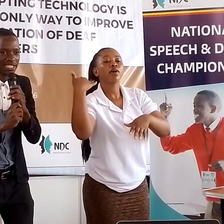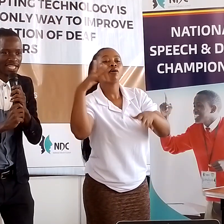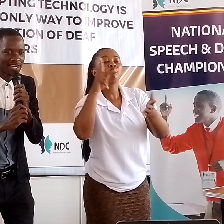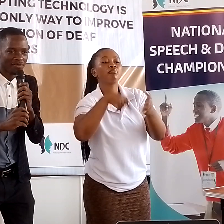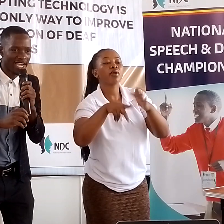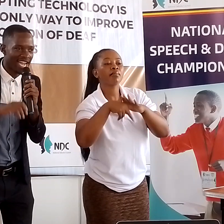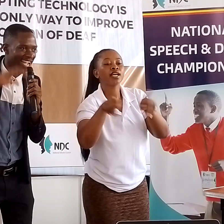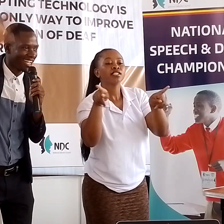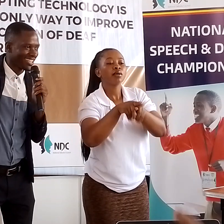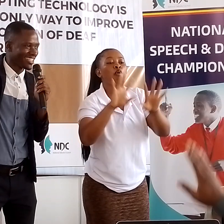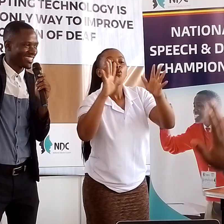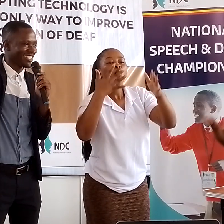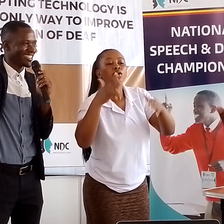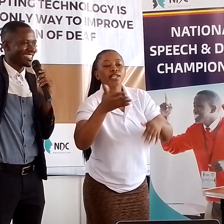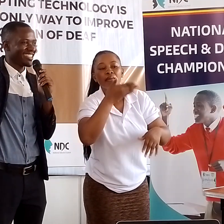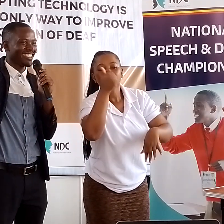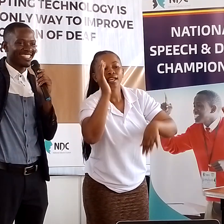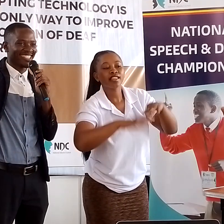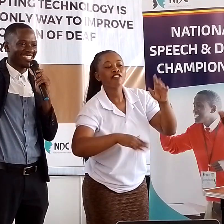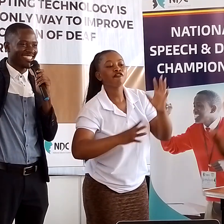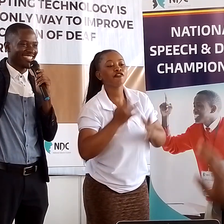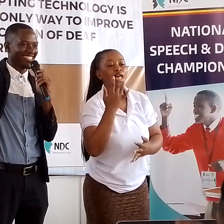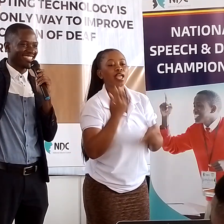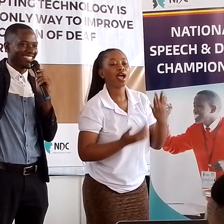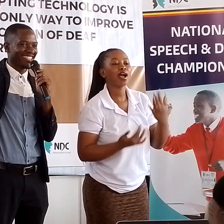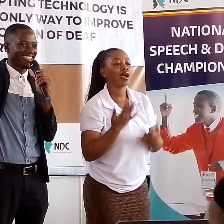Water is better than fire.